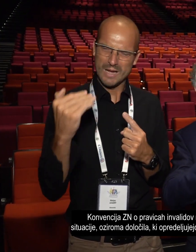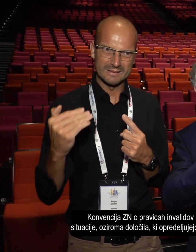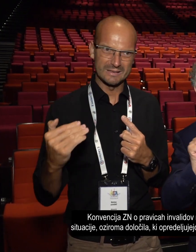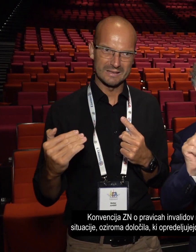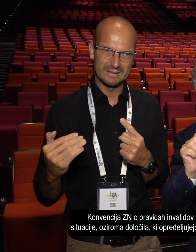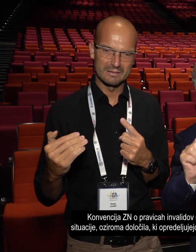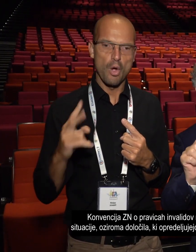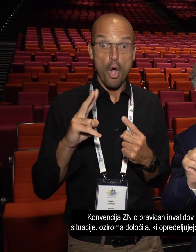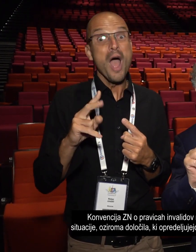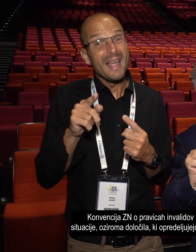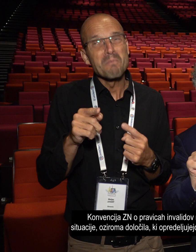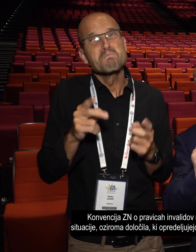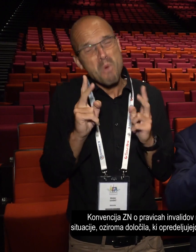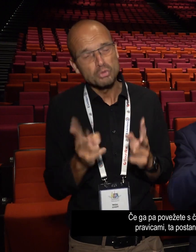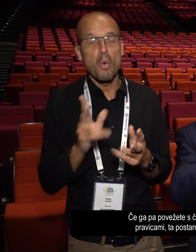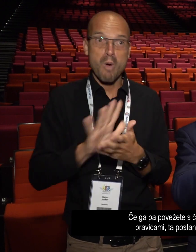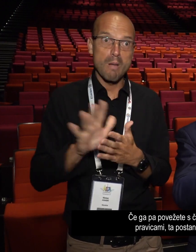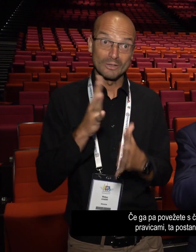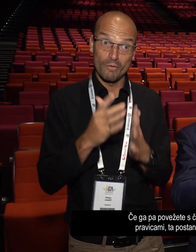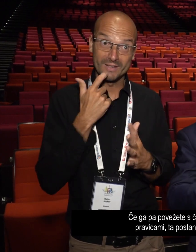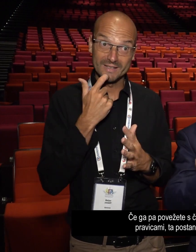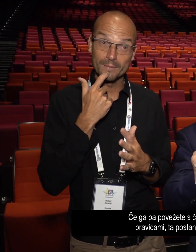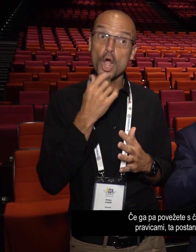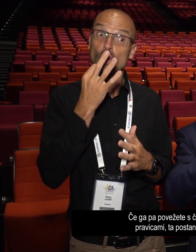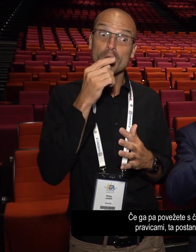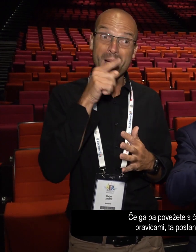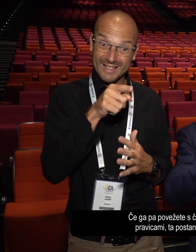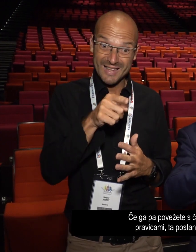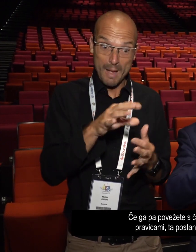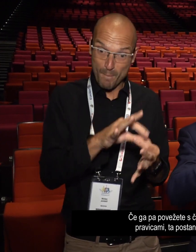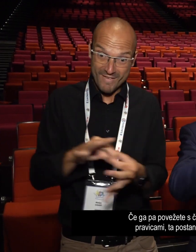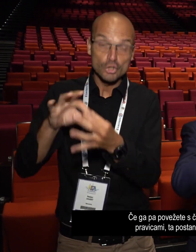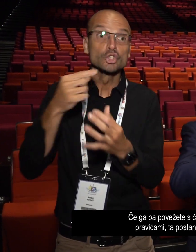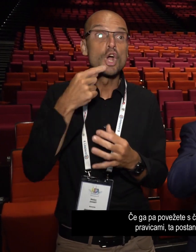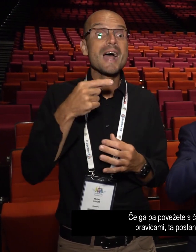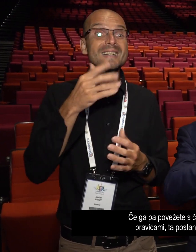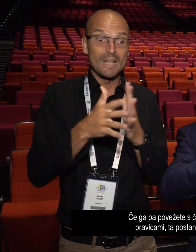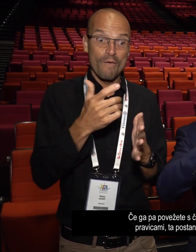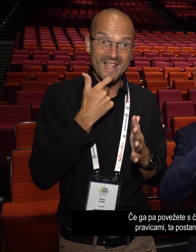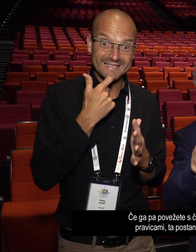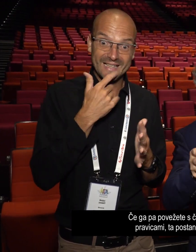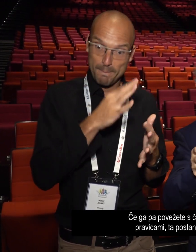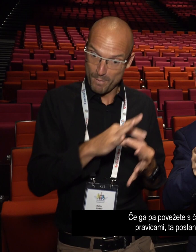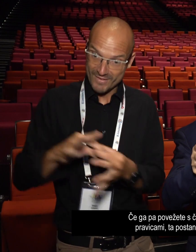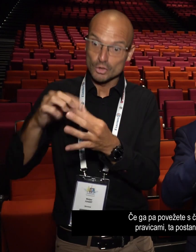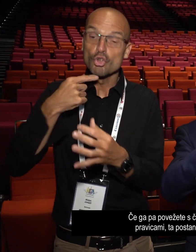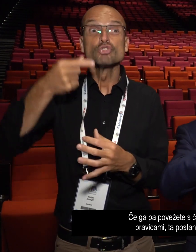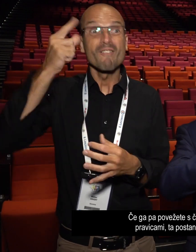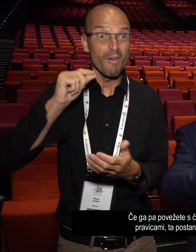potential use of sign languages. But if you connect this to human rights, sign languages are languages, and there are